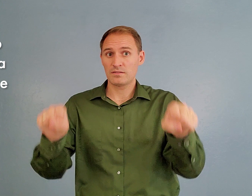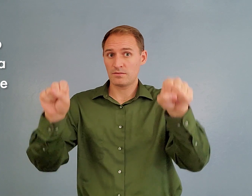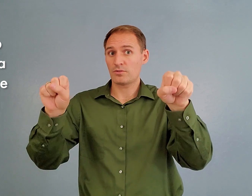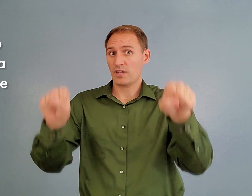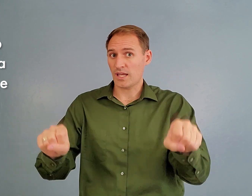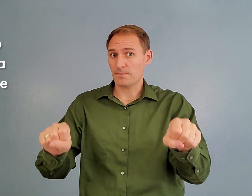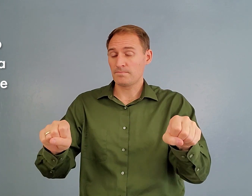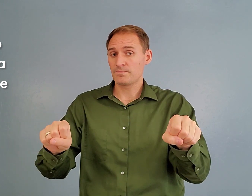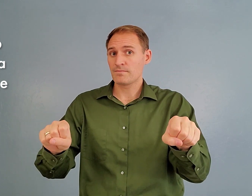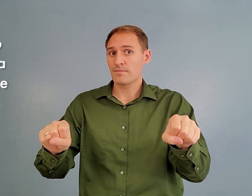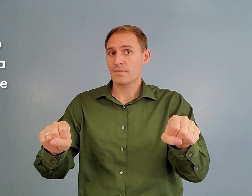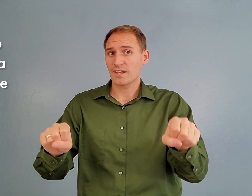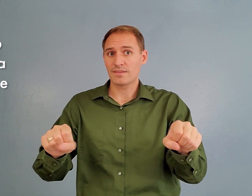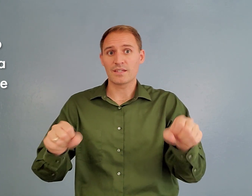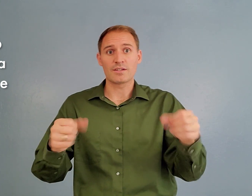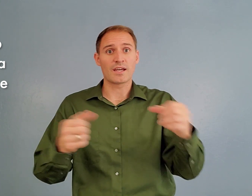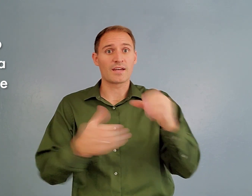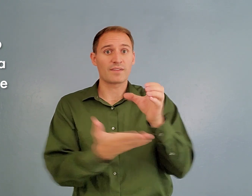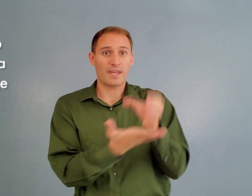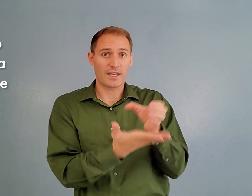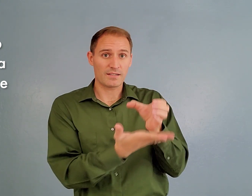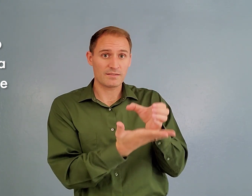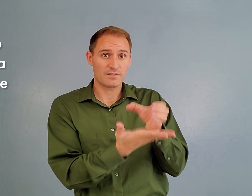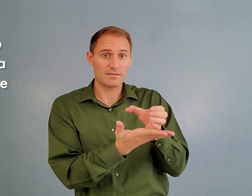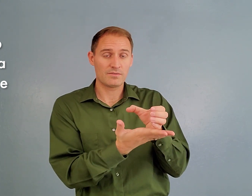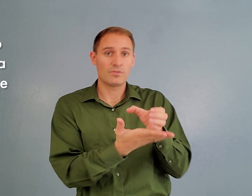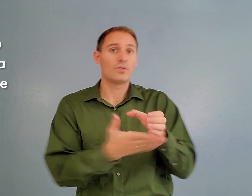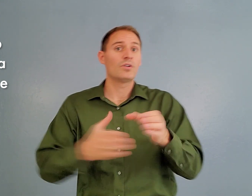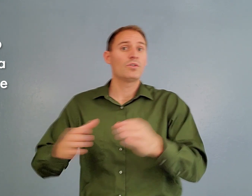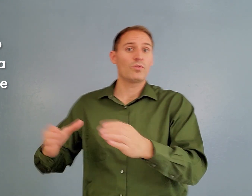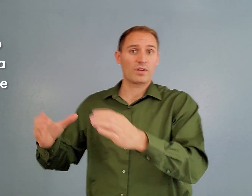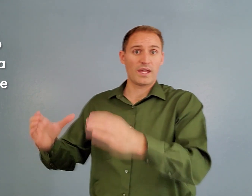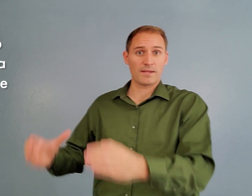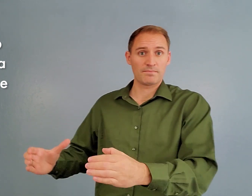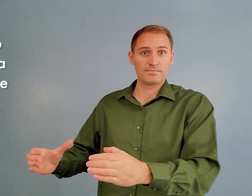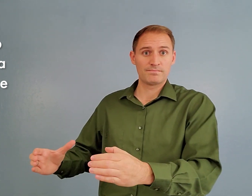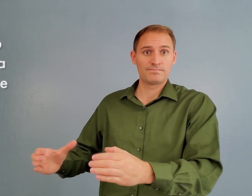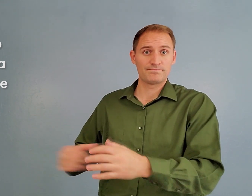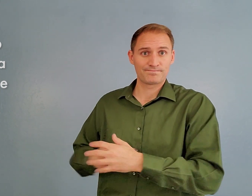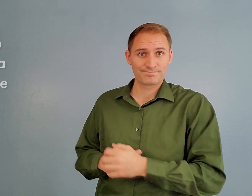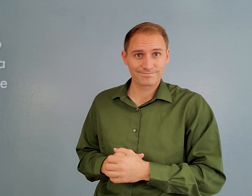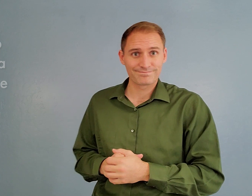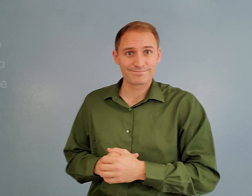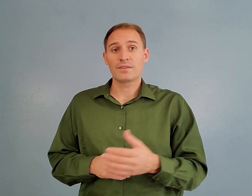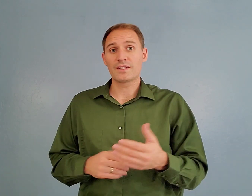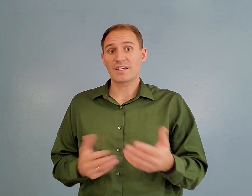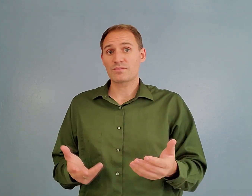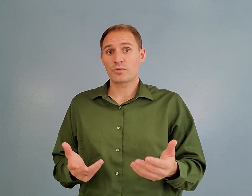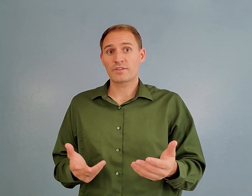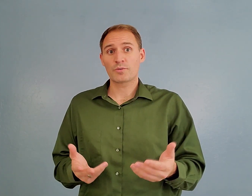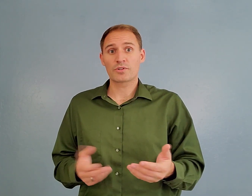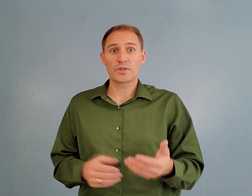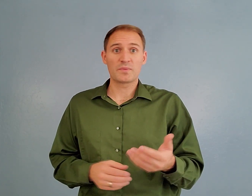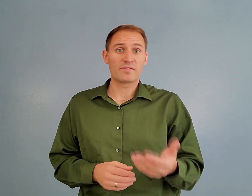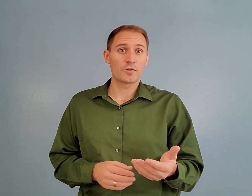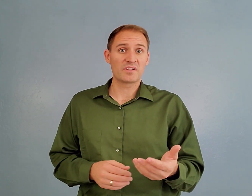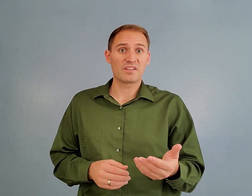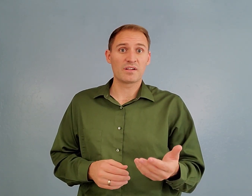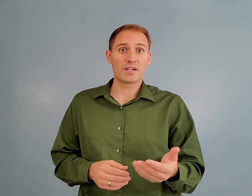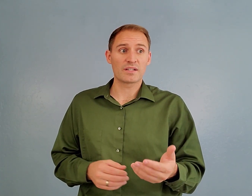or can, and then you have can or can. The next word that we're going to be focusing on